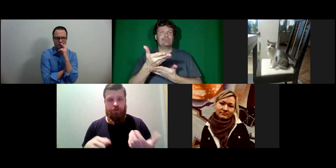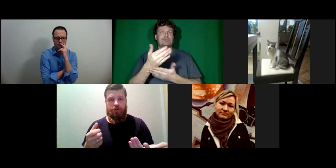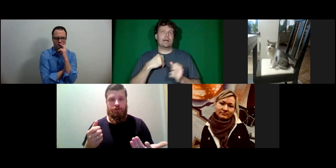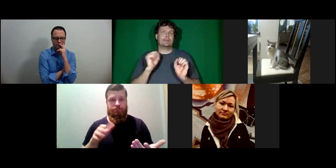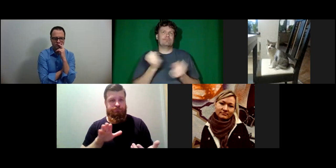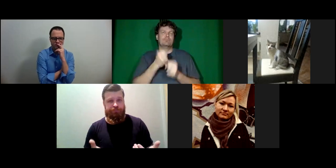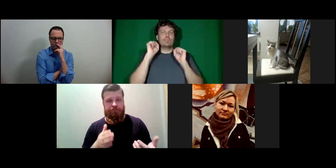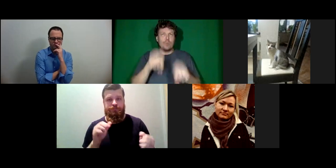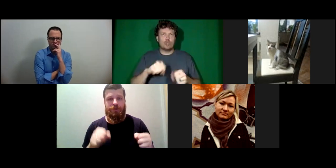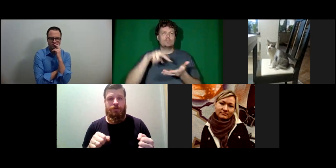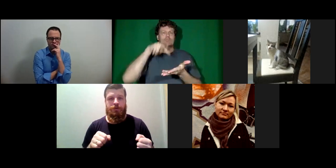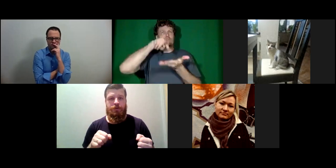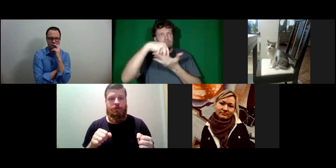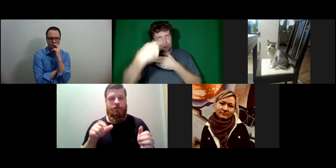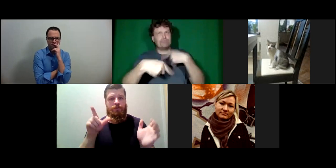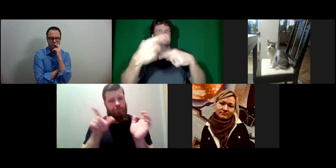And